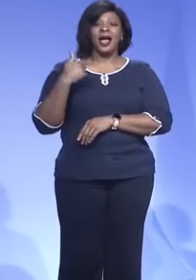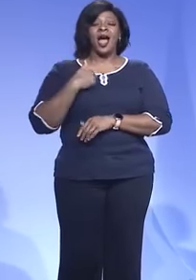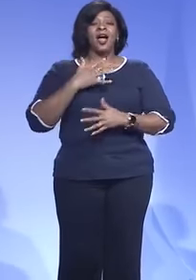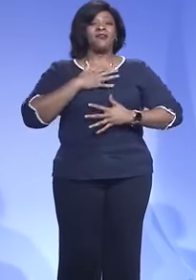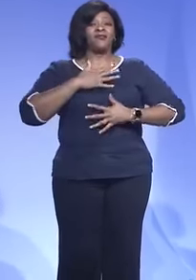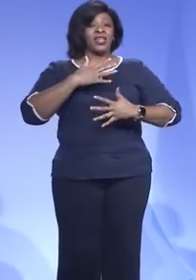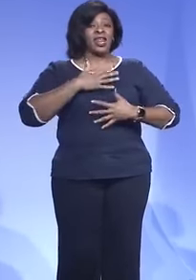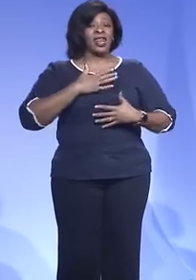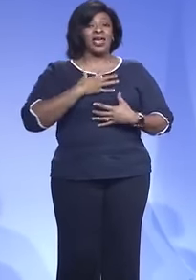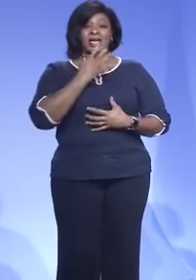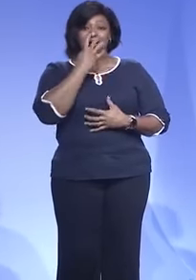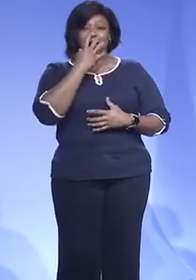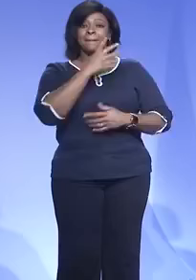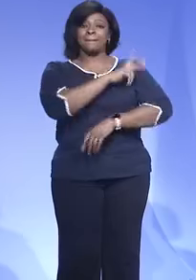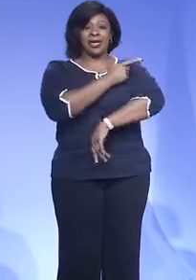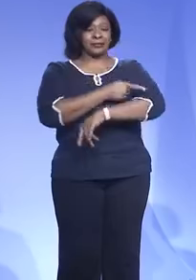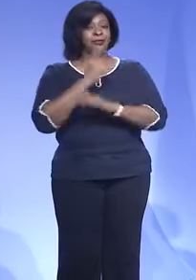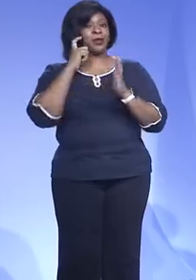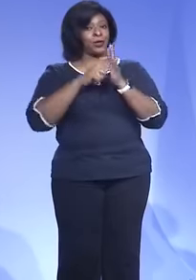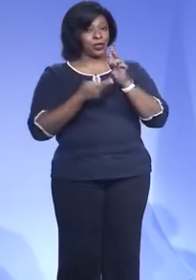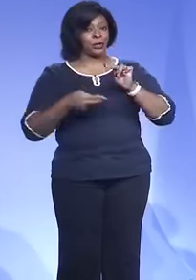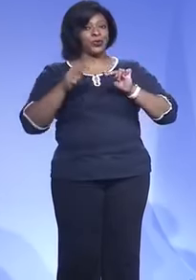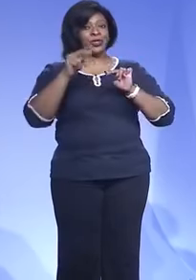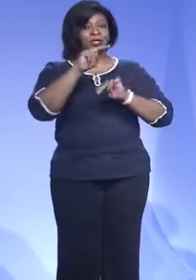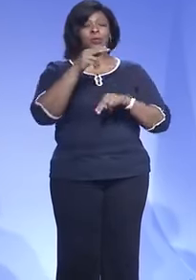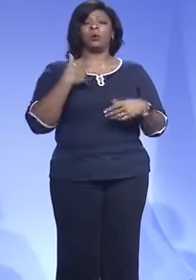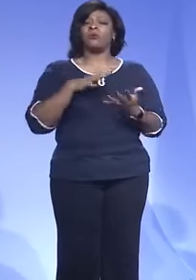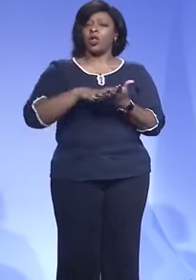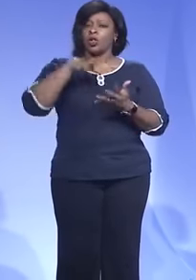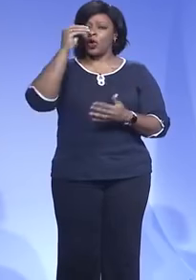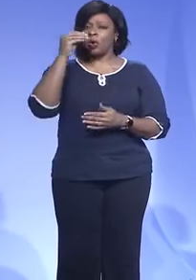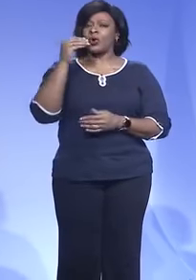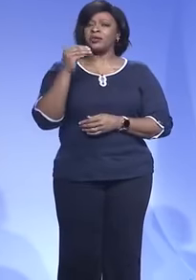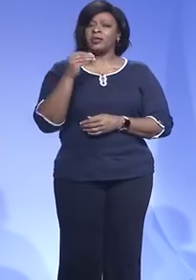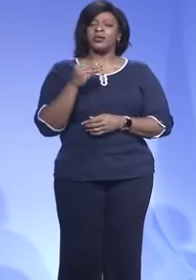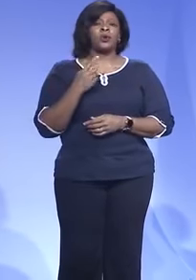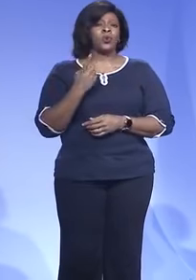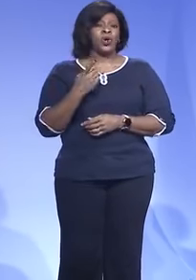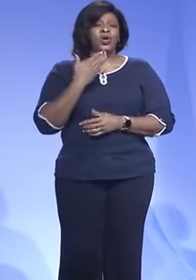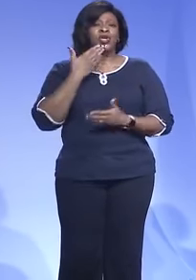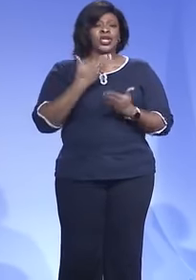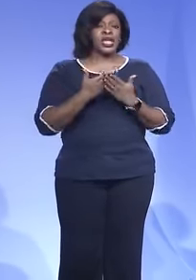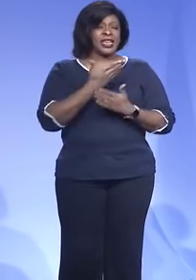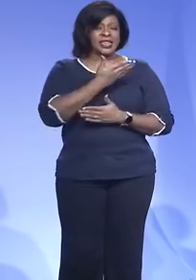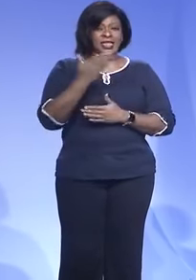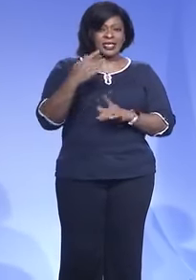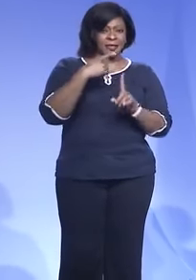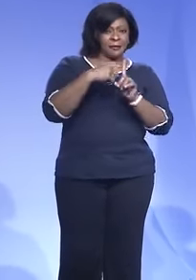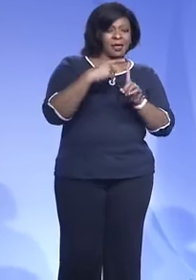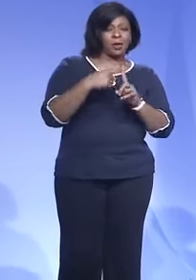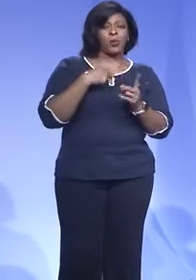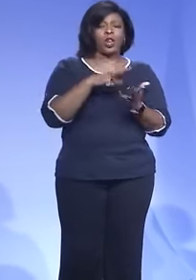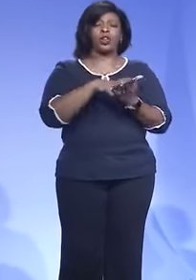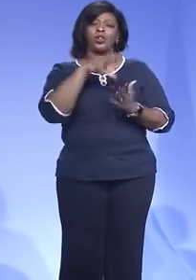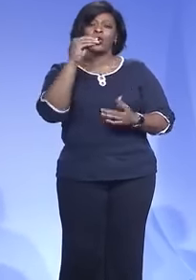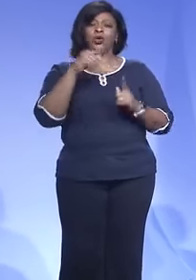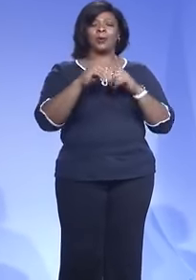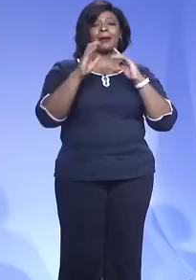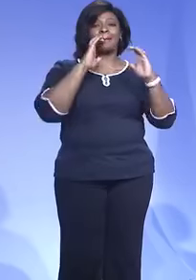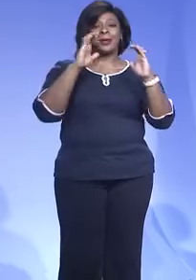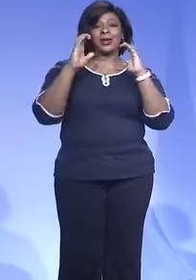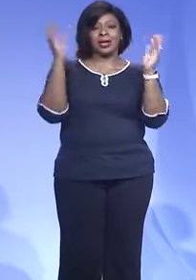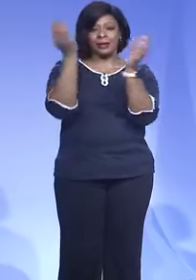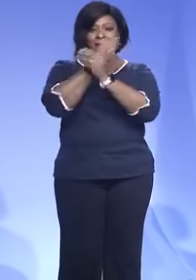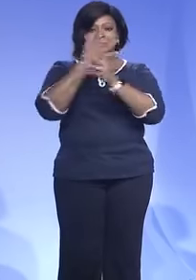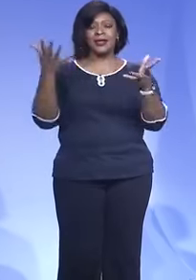are increasing. Some of the things that we've learned, one of the good, I'll say good things, is that we've learned to communicate better